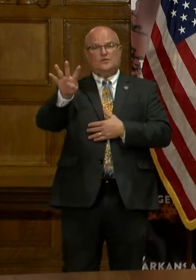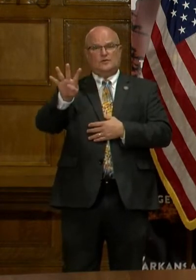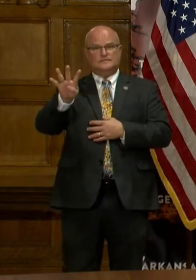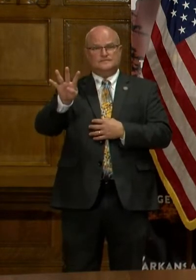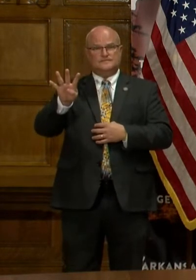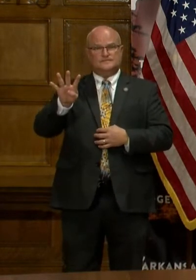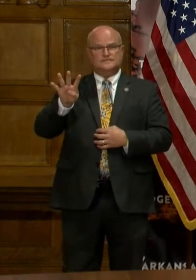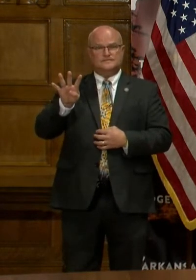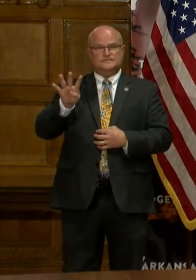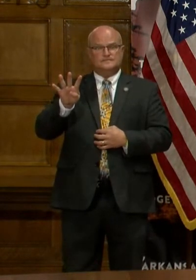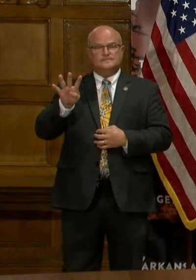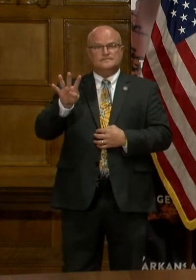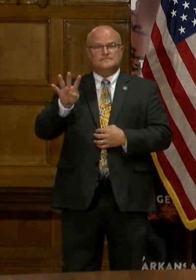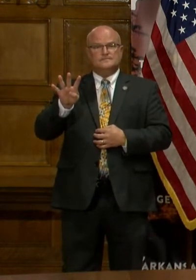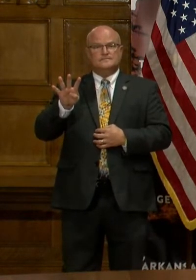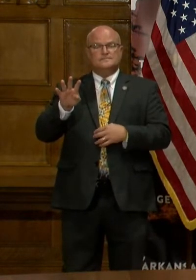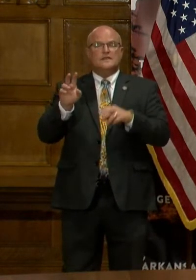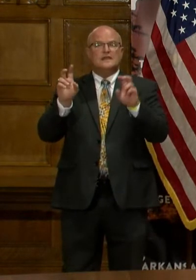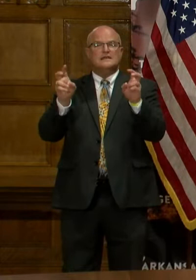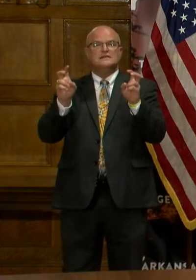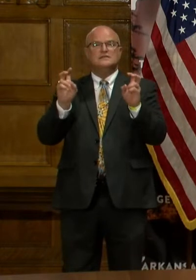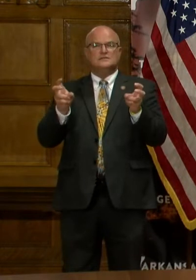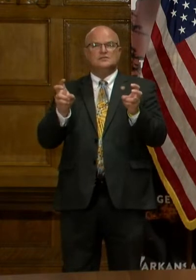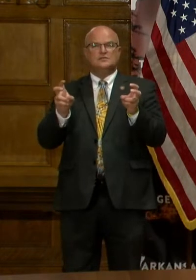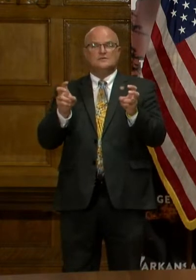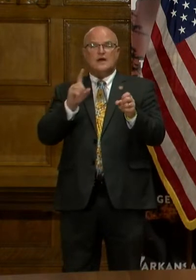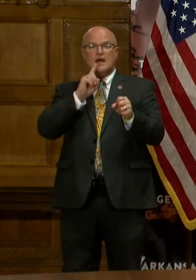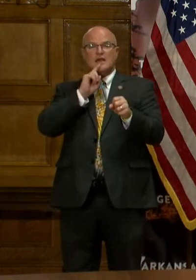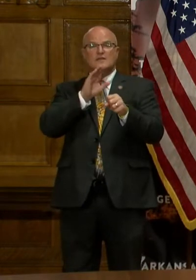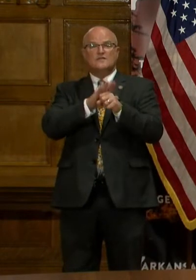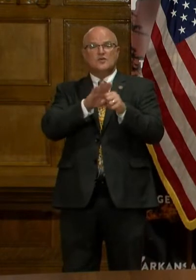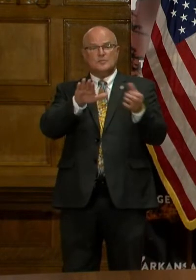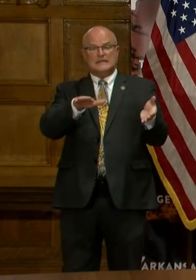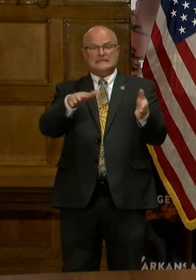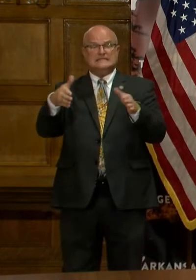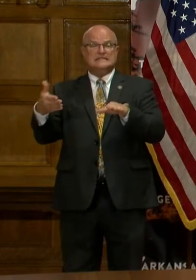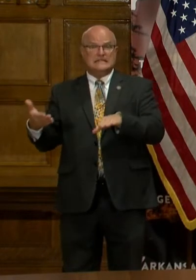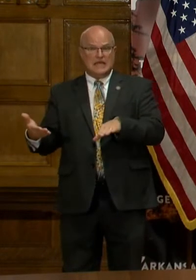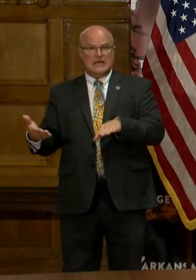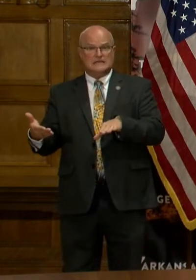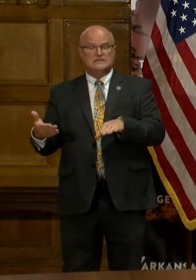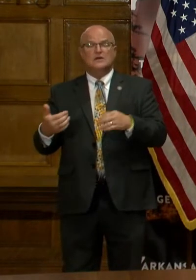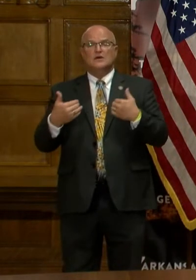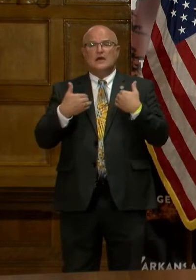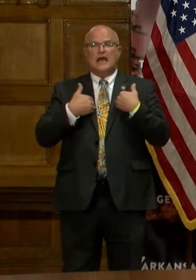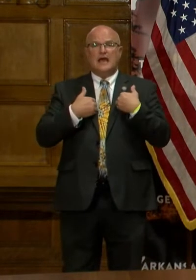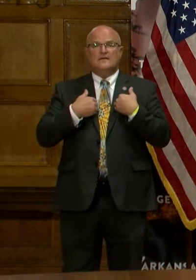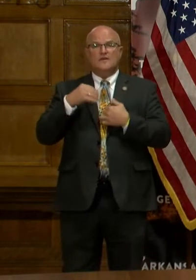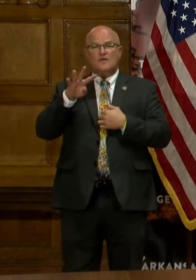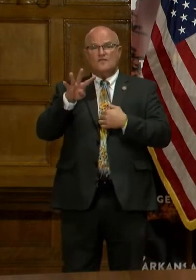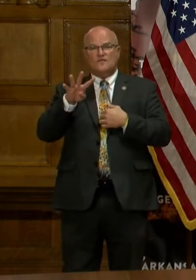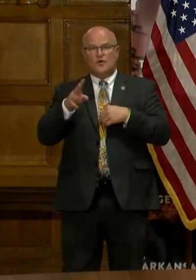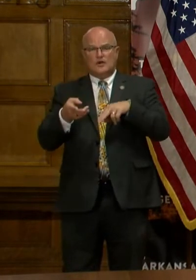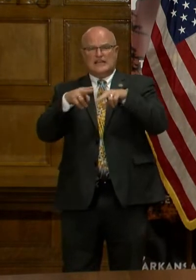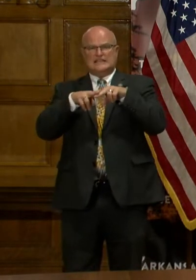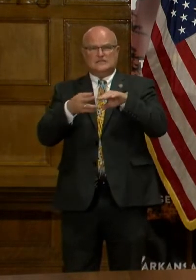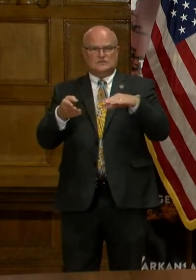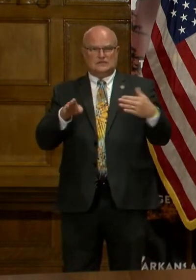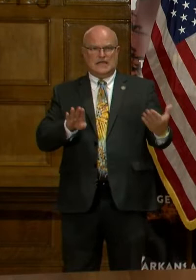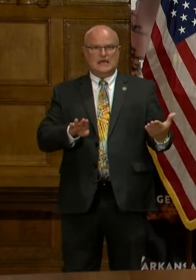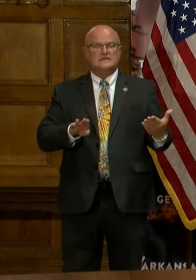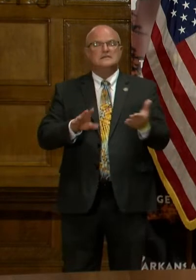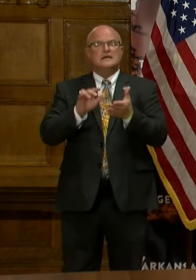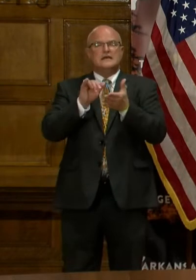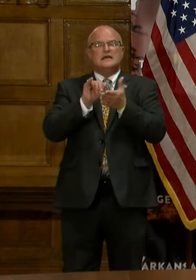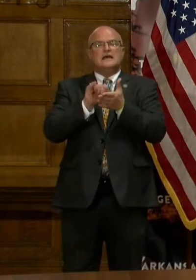1,424. In terms of confirmed deaths, we have 4 additional deaths,